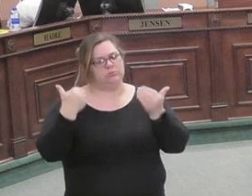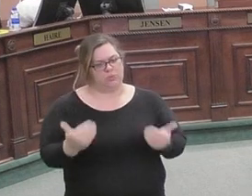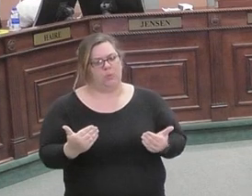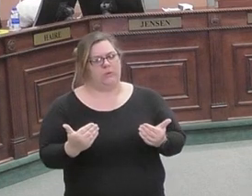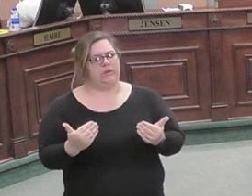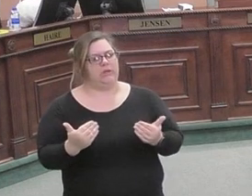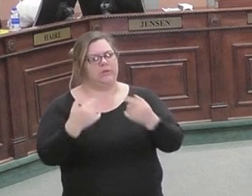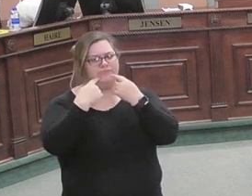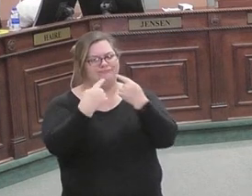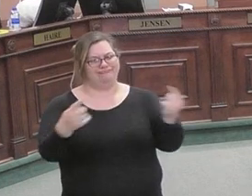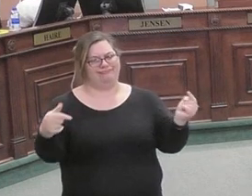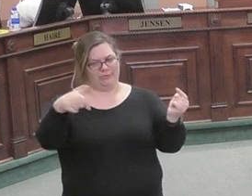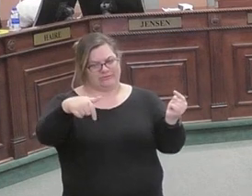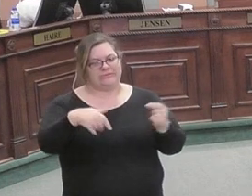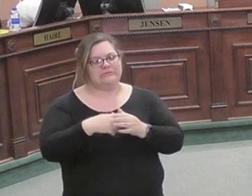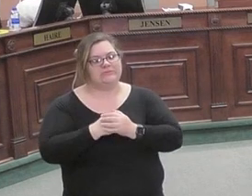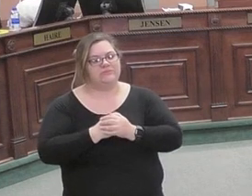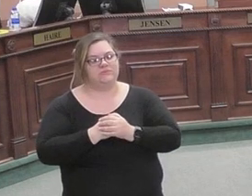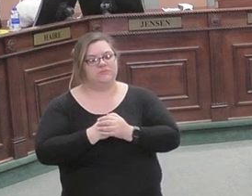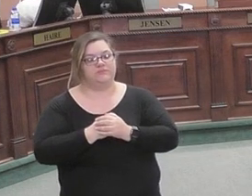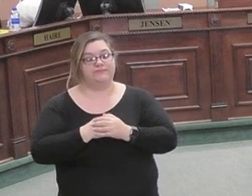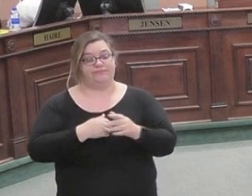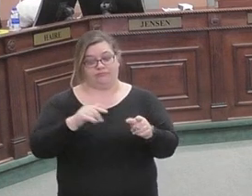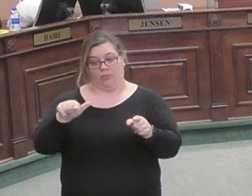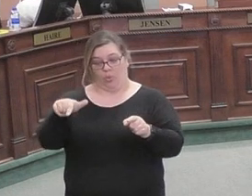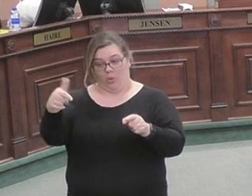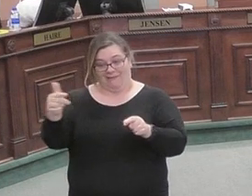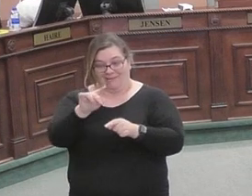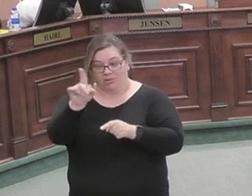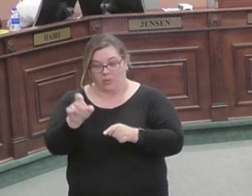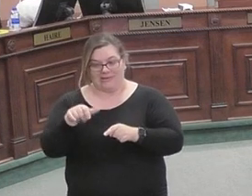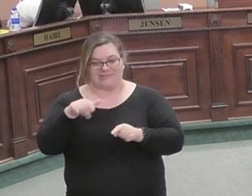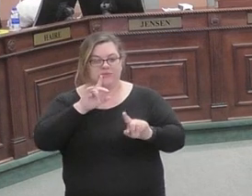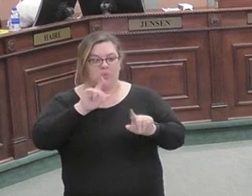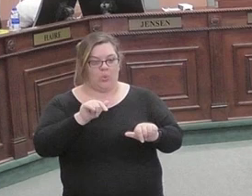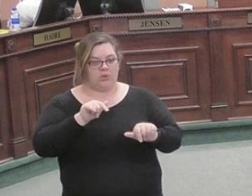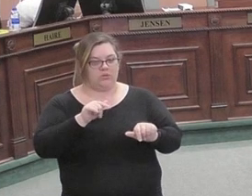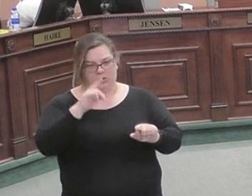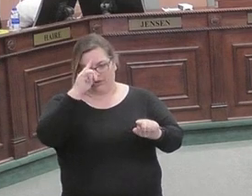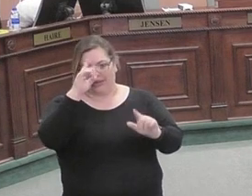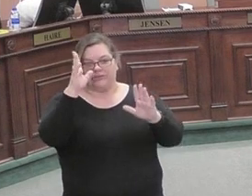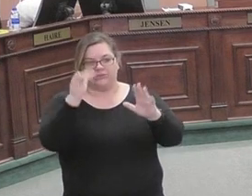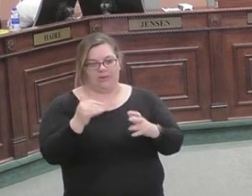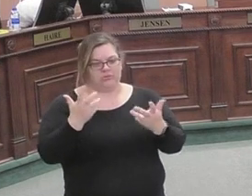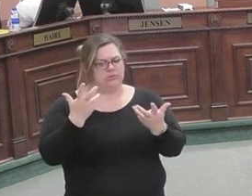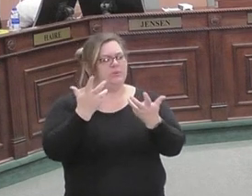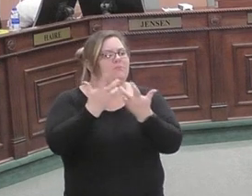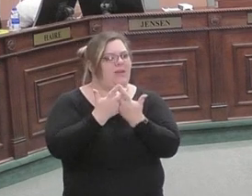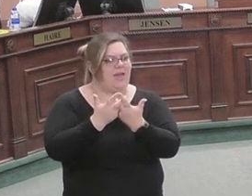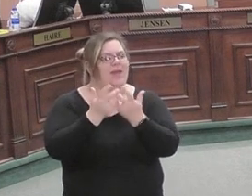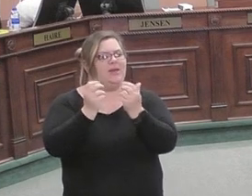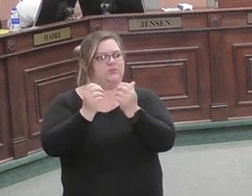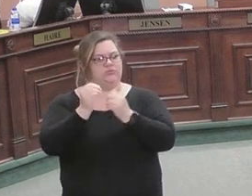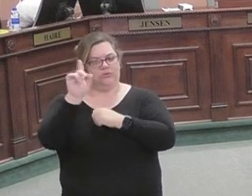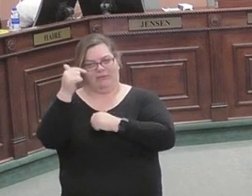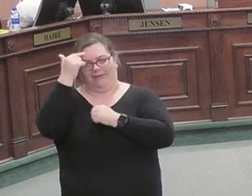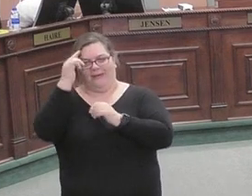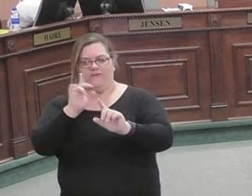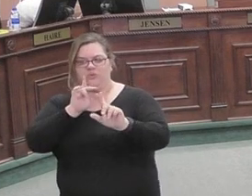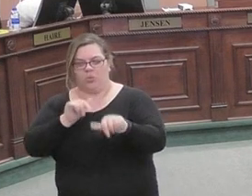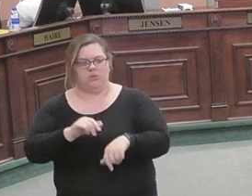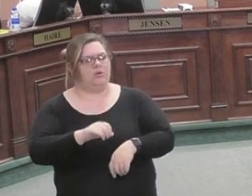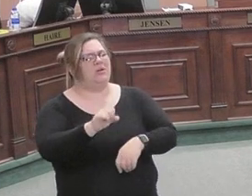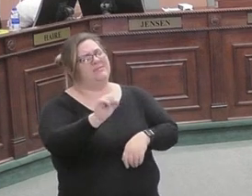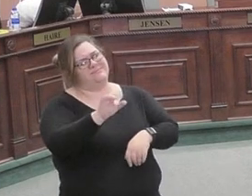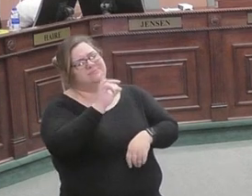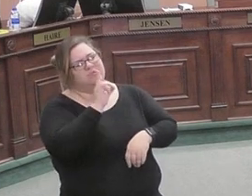this announcement. Another question, too. Is this order expected to go concurrently with the order that the governor has made as far as the shelter? Sure. I mean, you